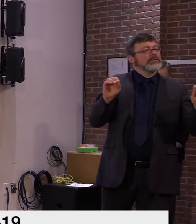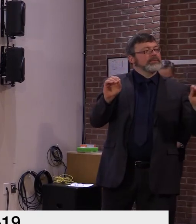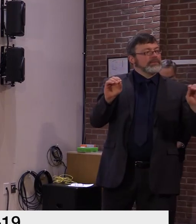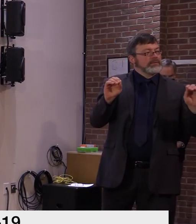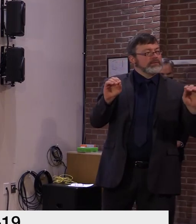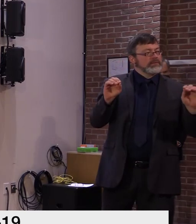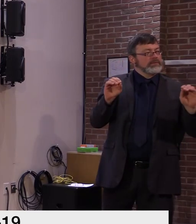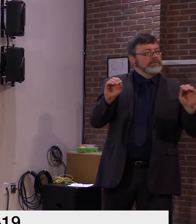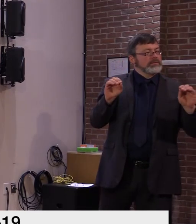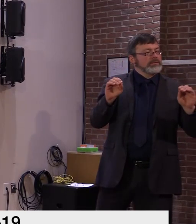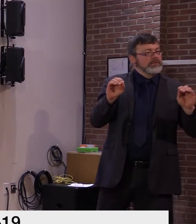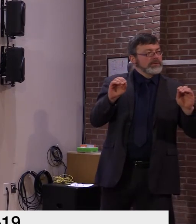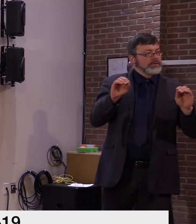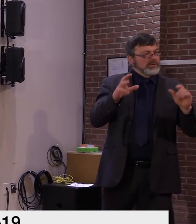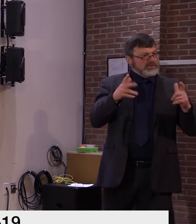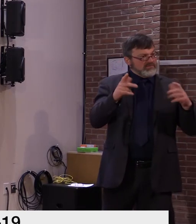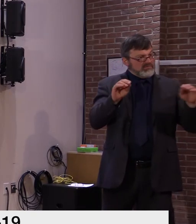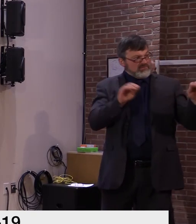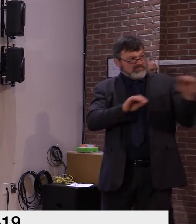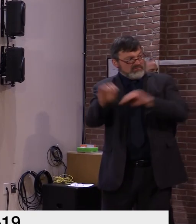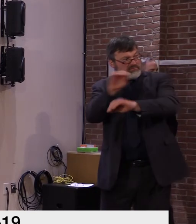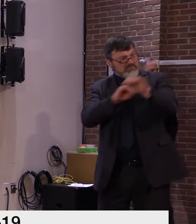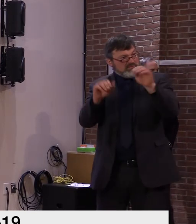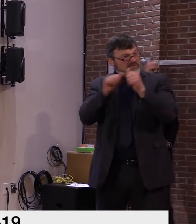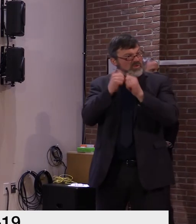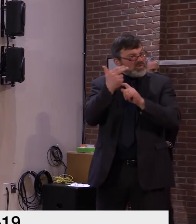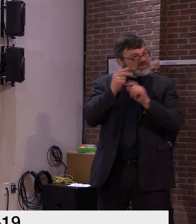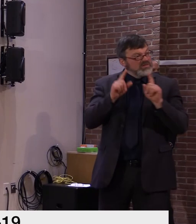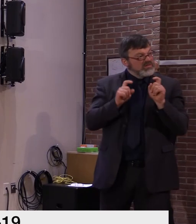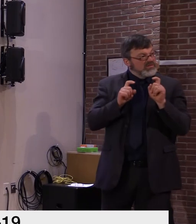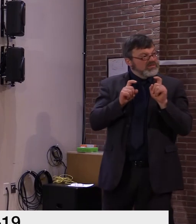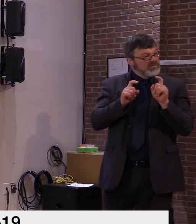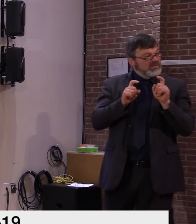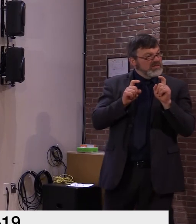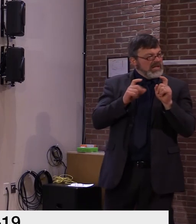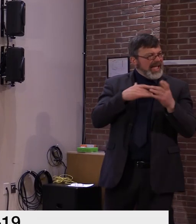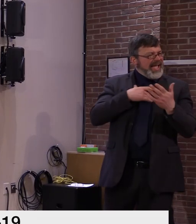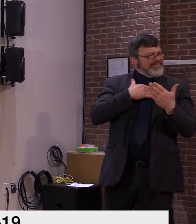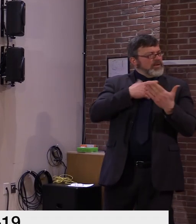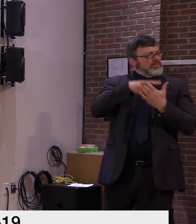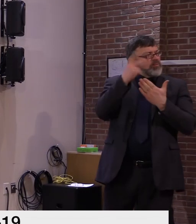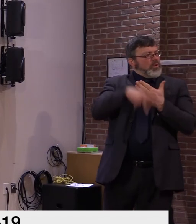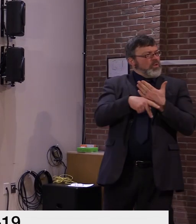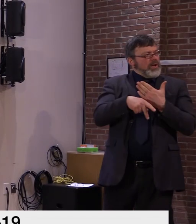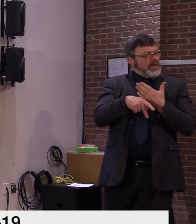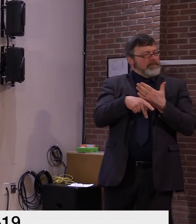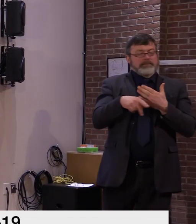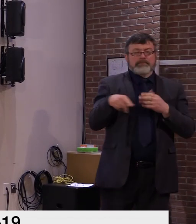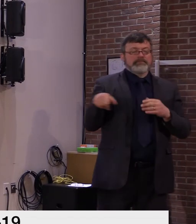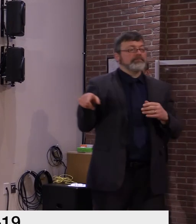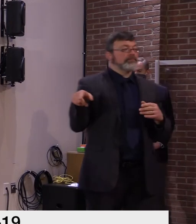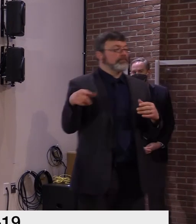Thank you for the question. Right now, we have approximately 2,600 people